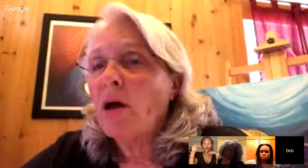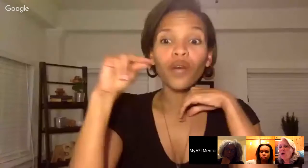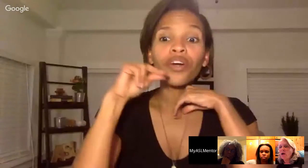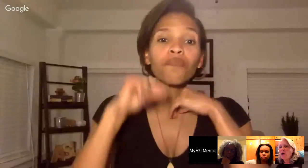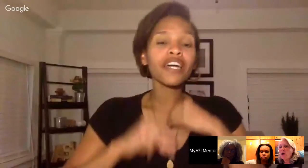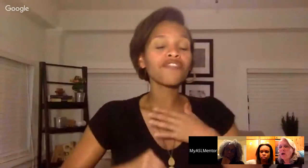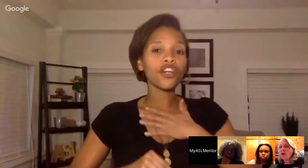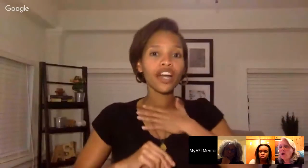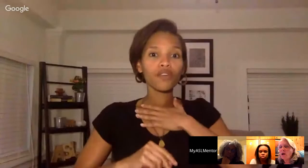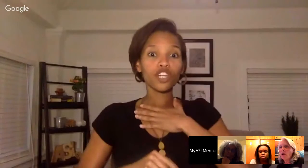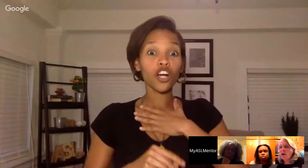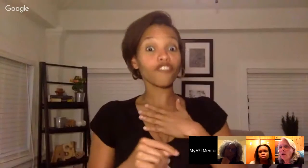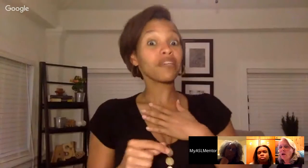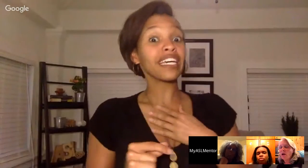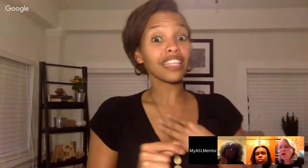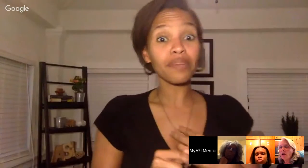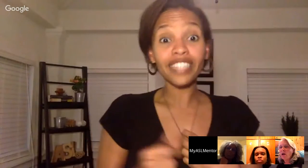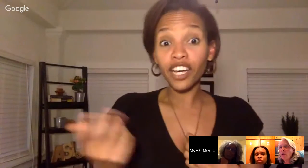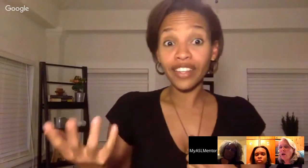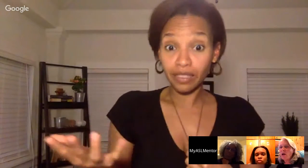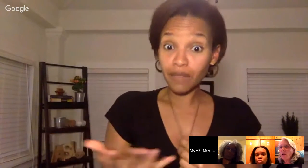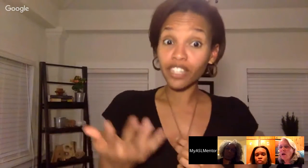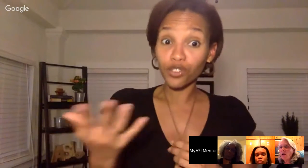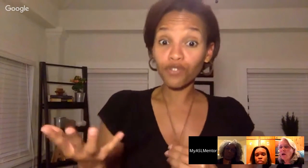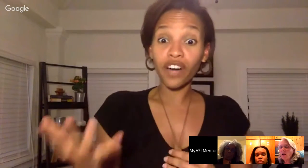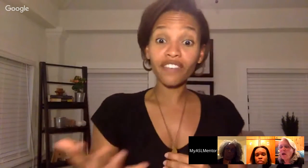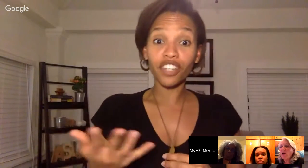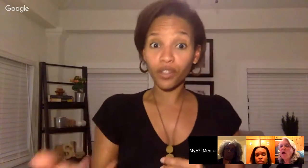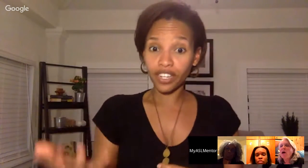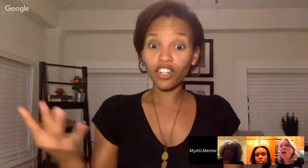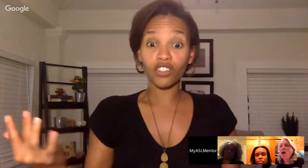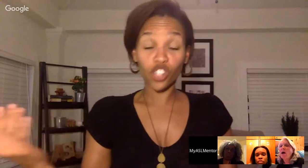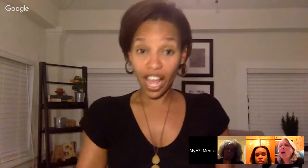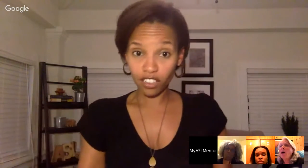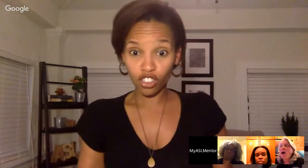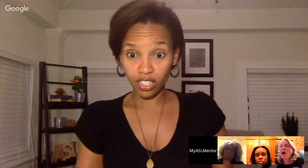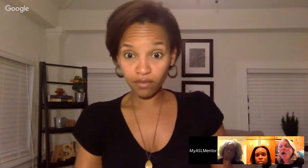No, I wouldn't pick a video that was hard for me. And let me tell you that sometimes I do find videos that are challenging.